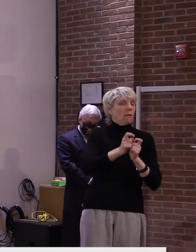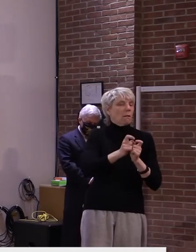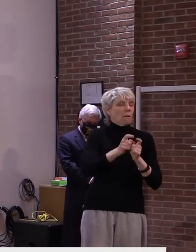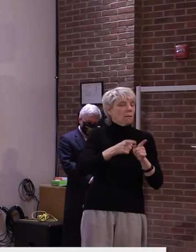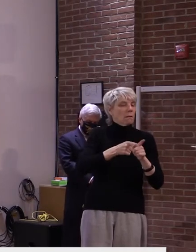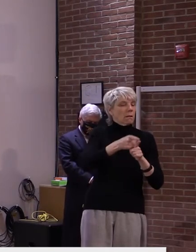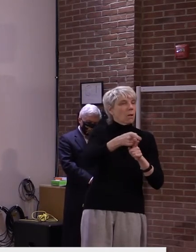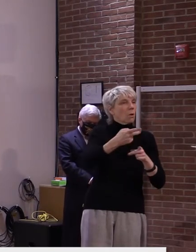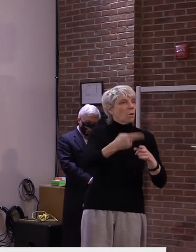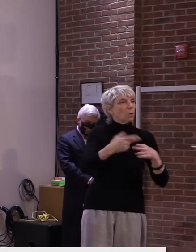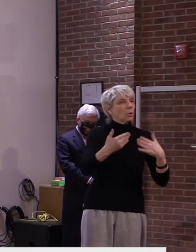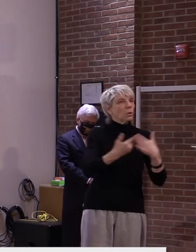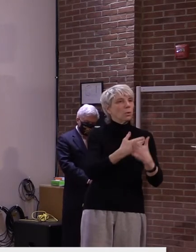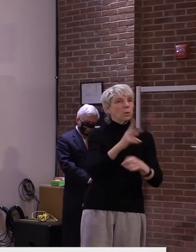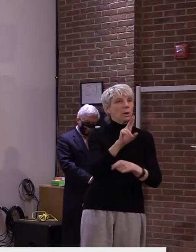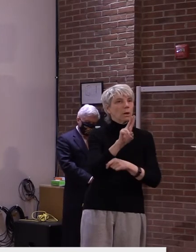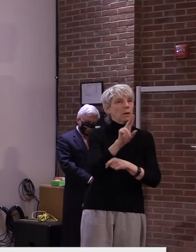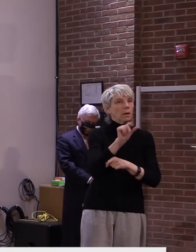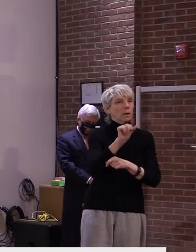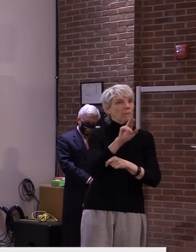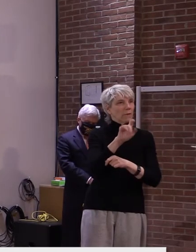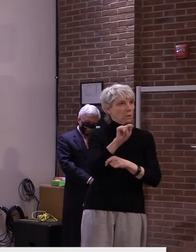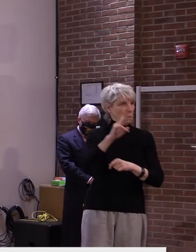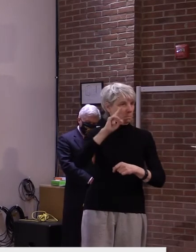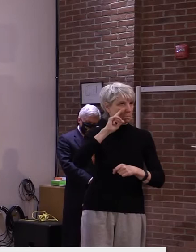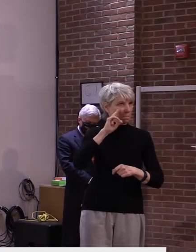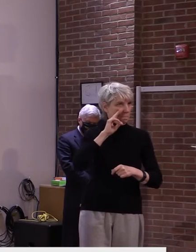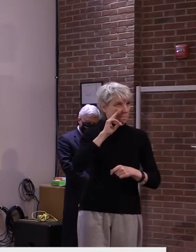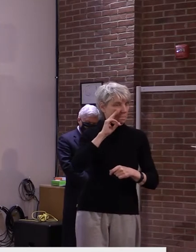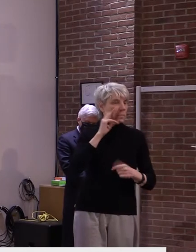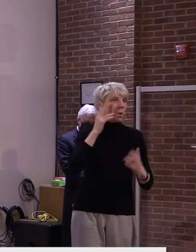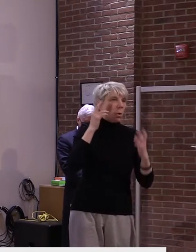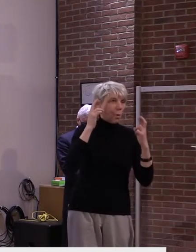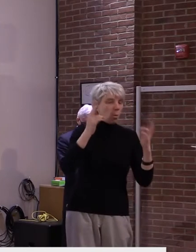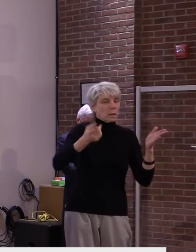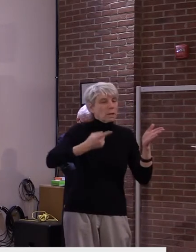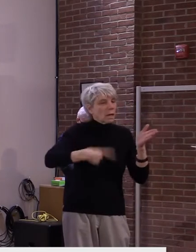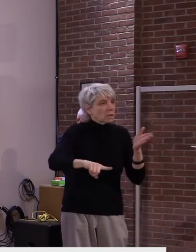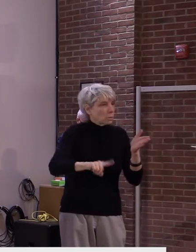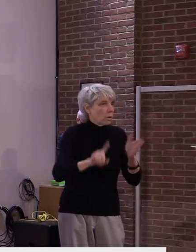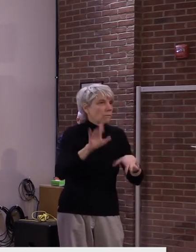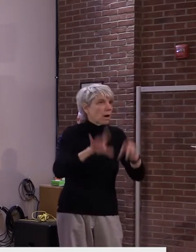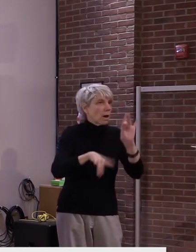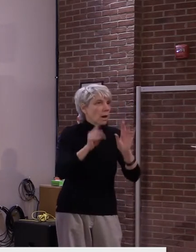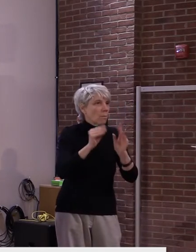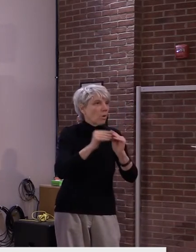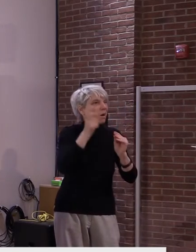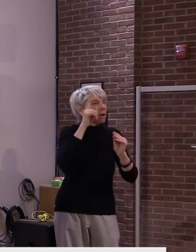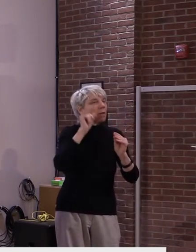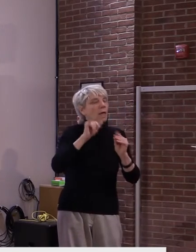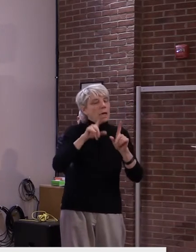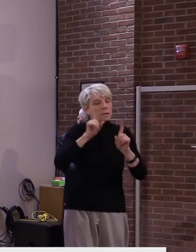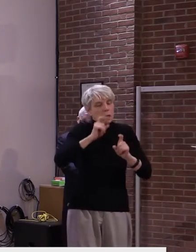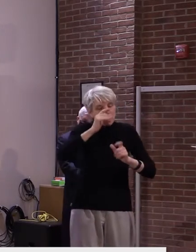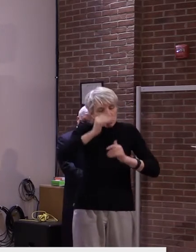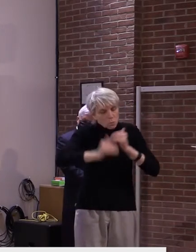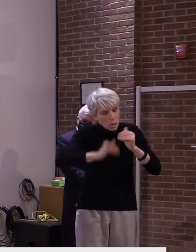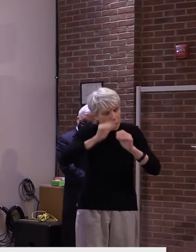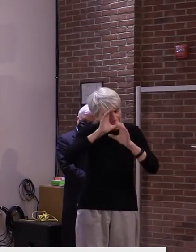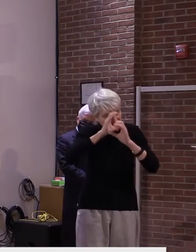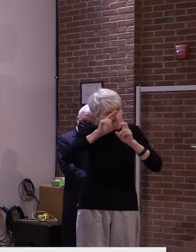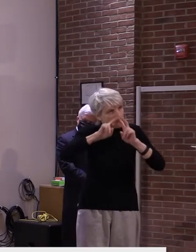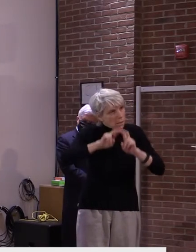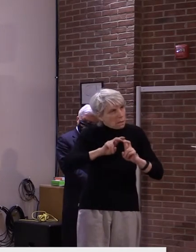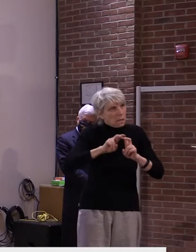till sometime next week, as it's not as rapid a turnaround as a PCR test would be. Now, though